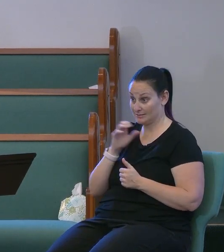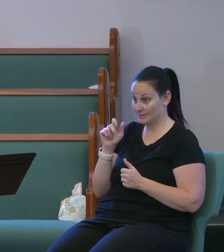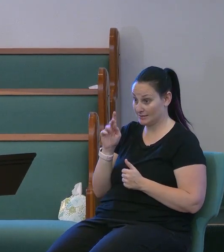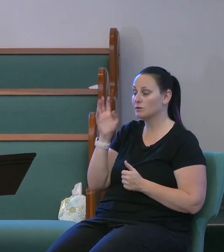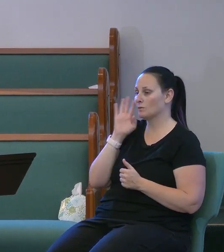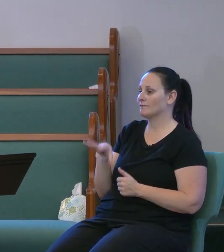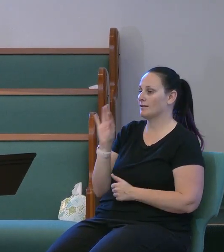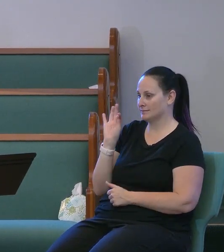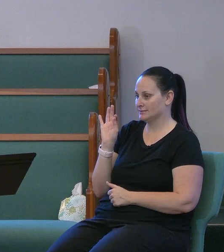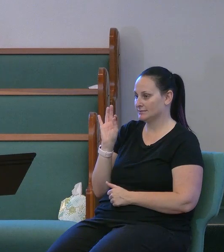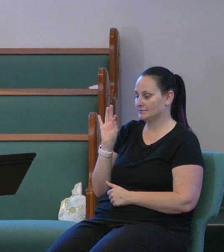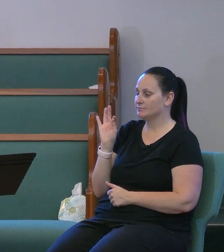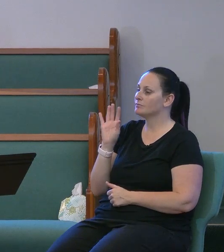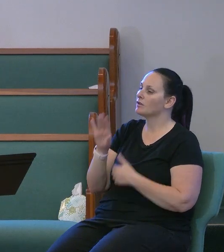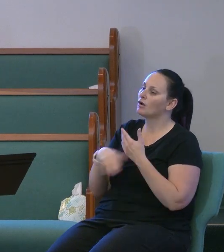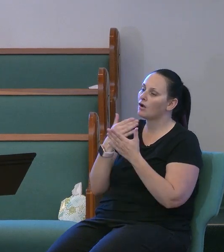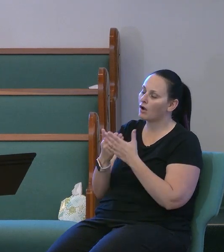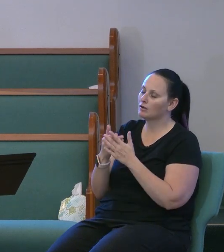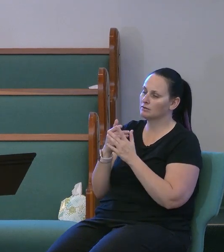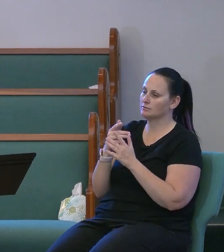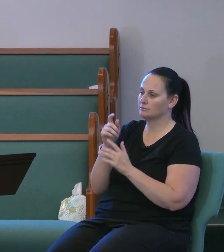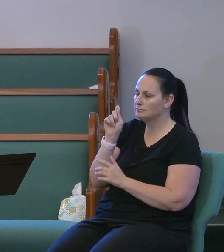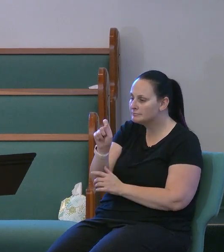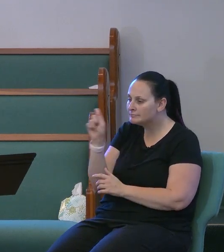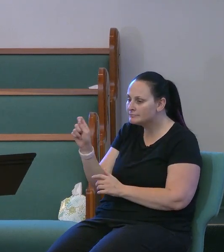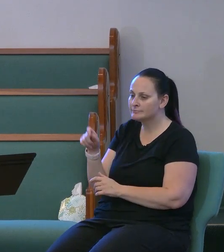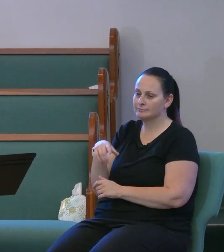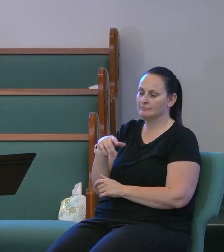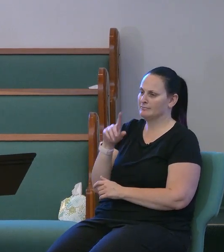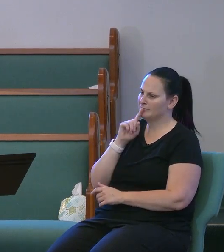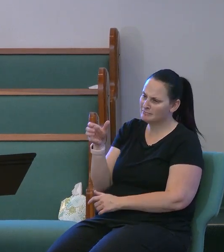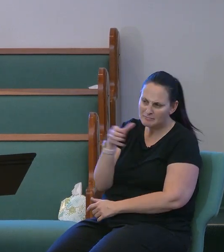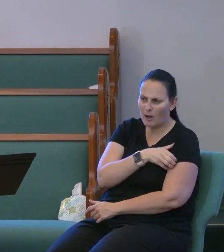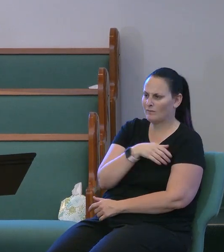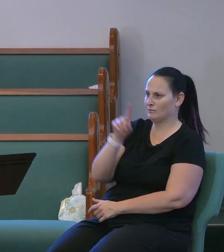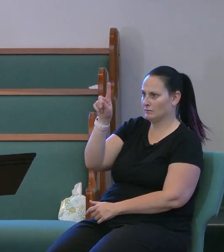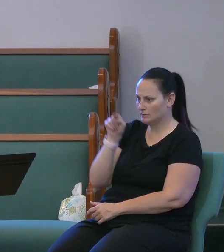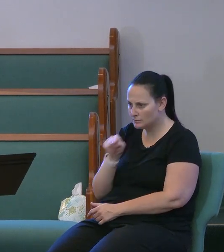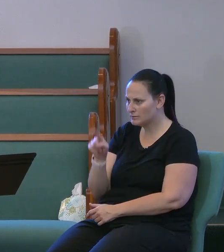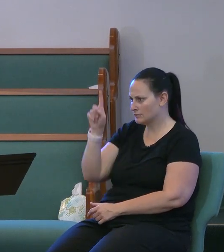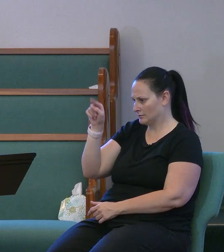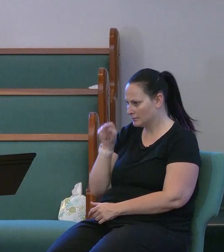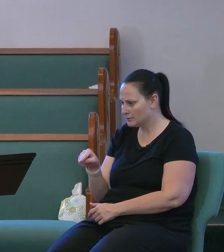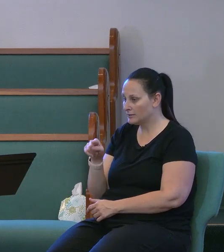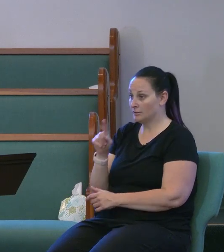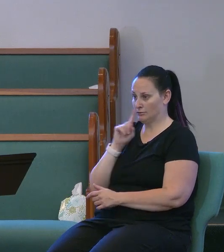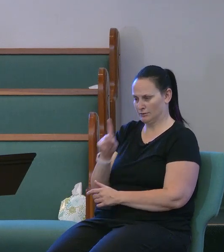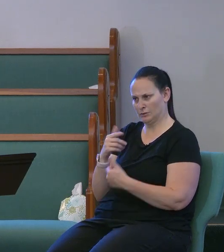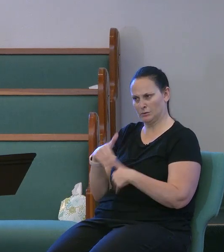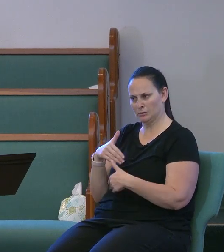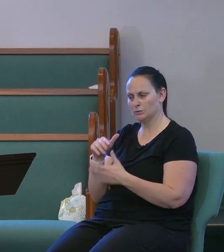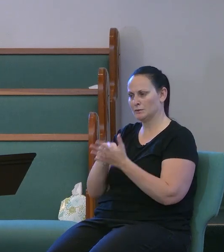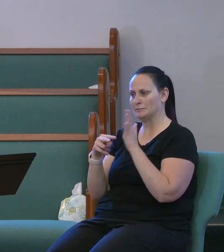it. These are all punctuations, powerful exclamation points of what it is to